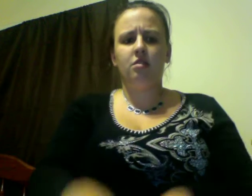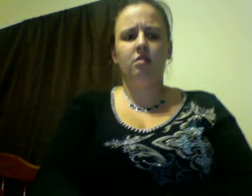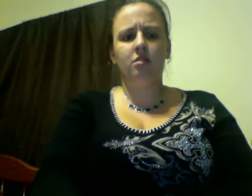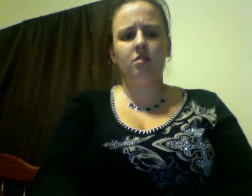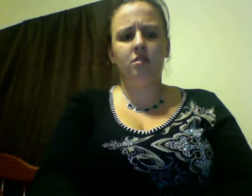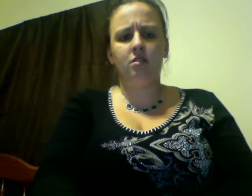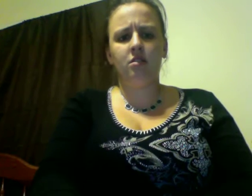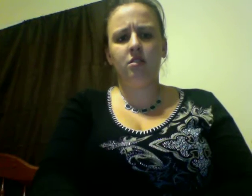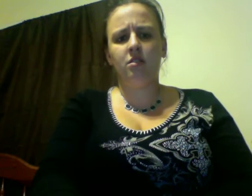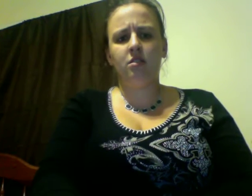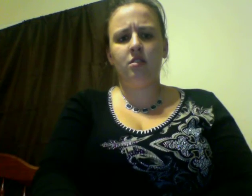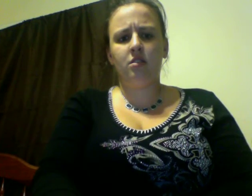They're really not that way.